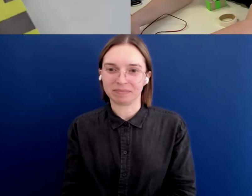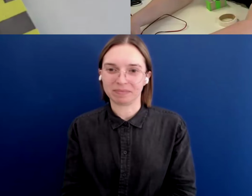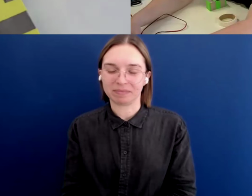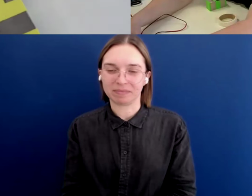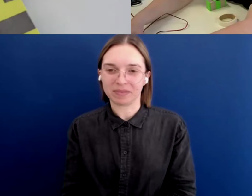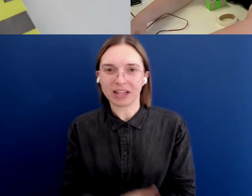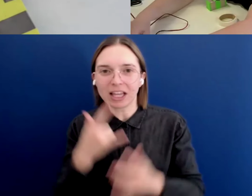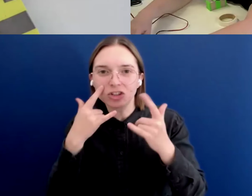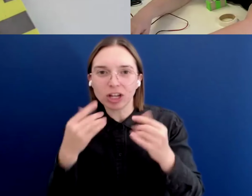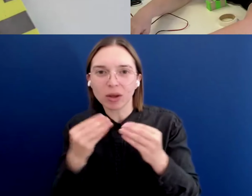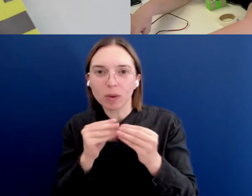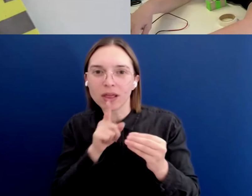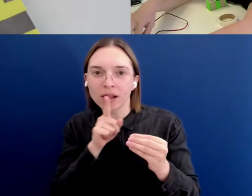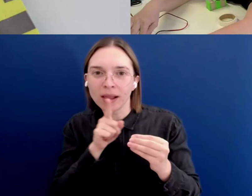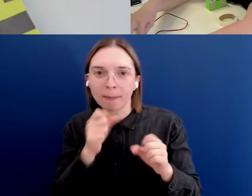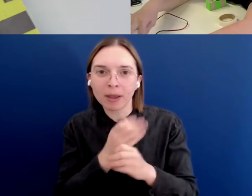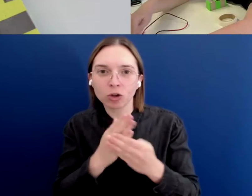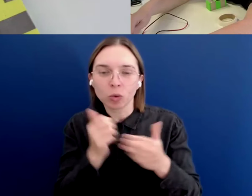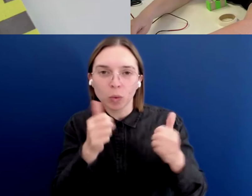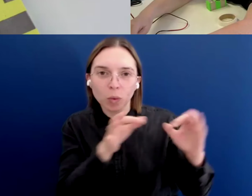Okay.